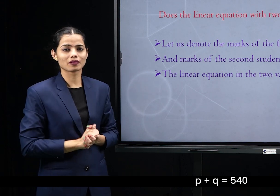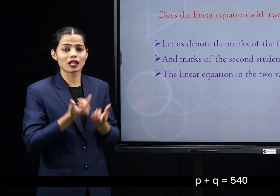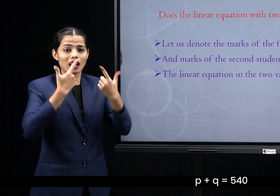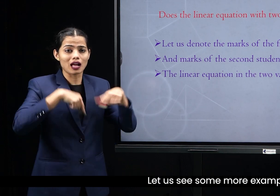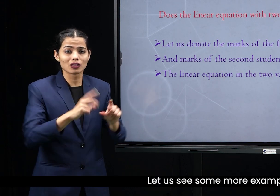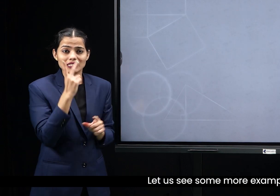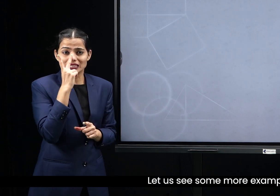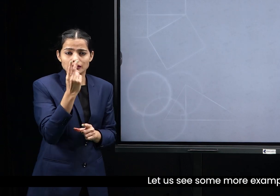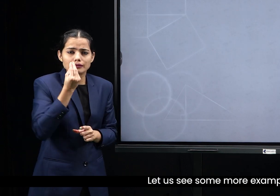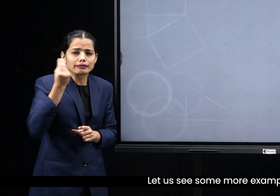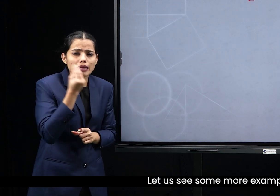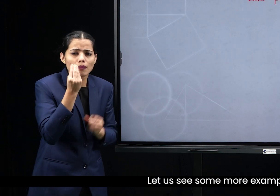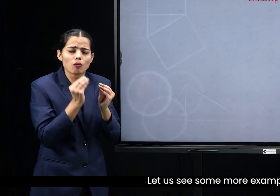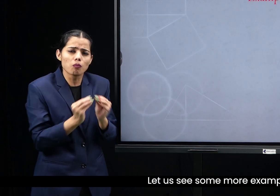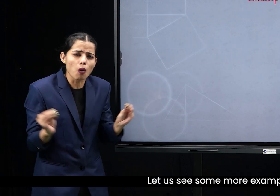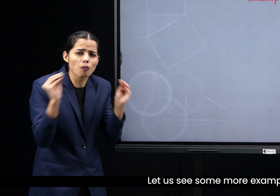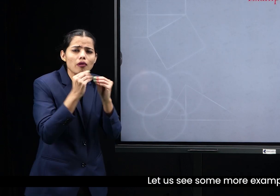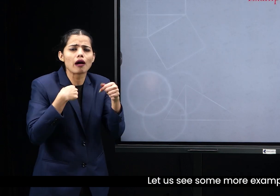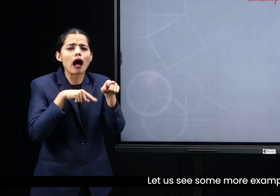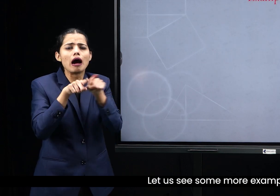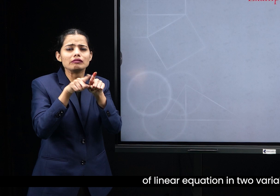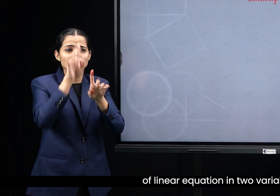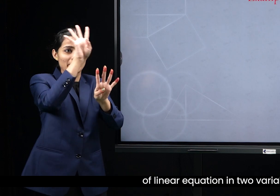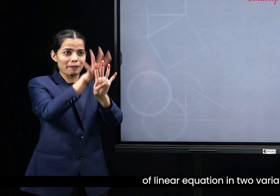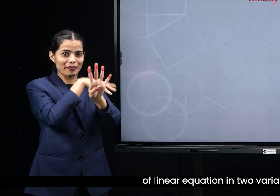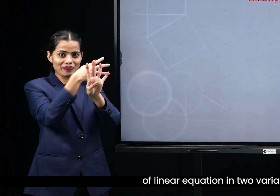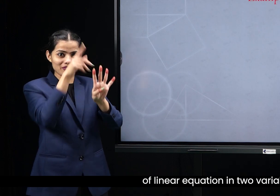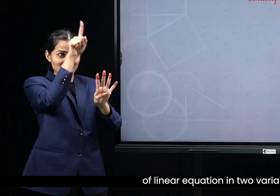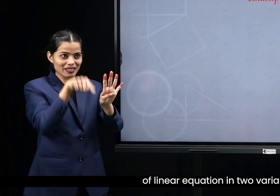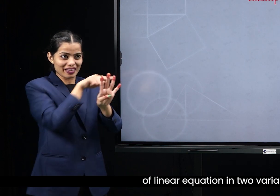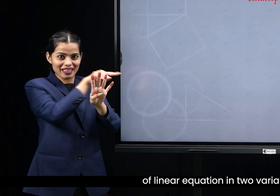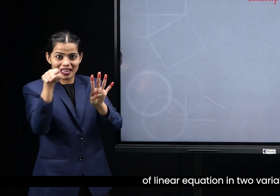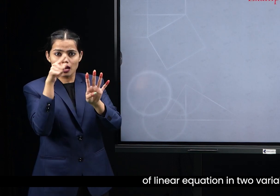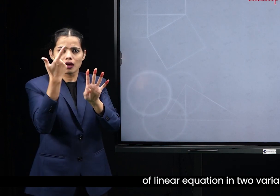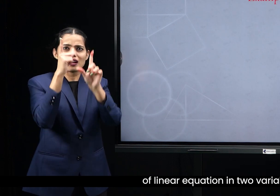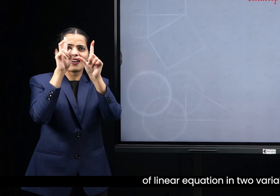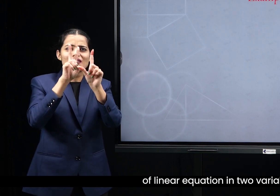Let us see some more examples of linear equation in two variables.